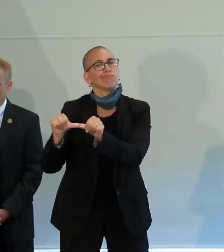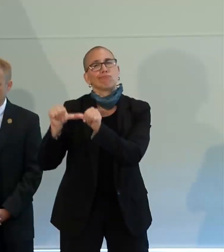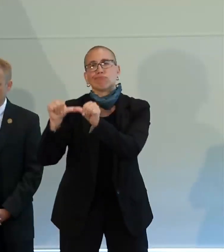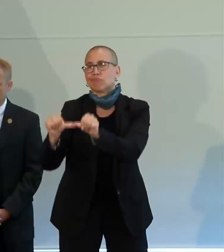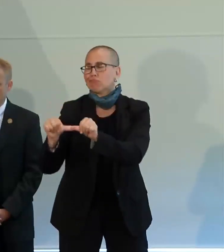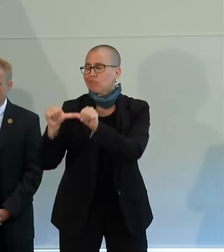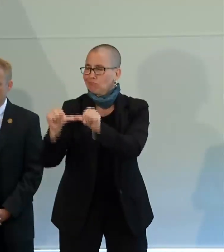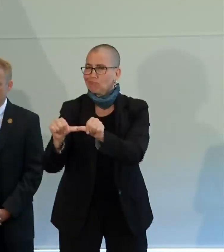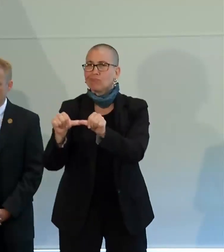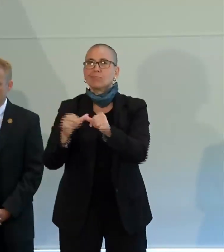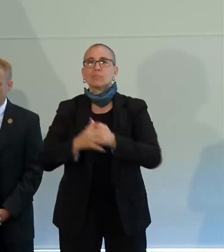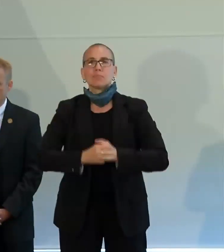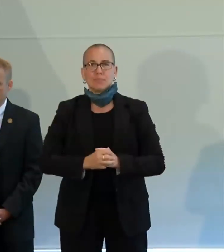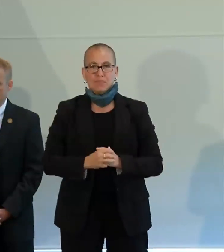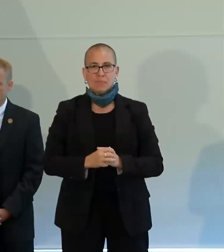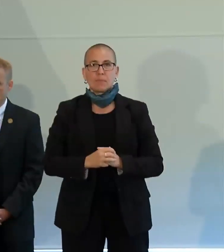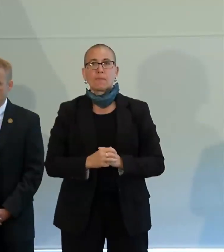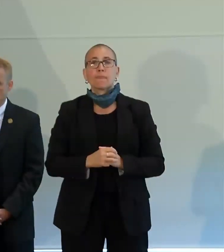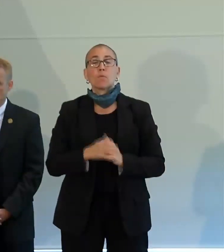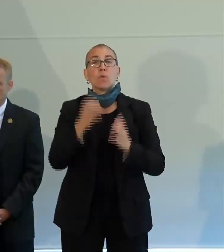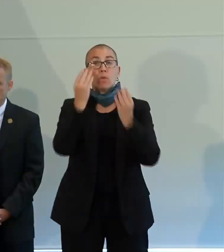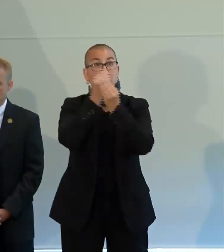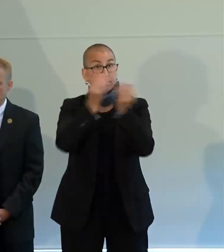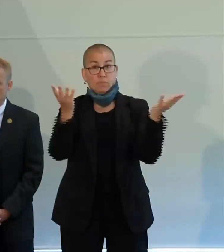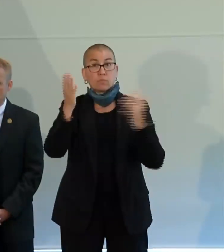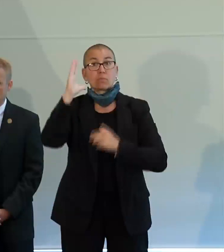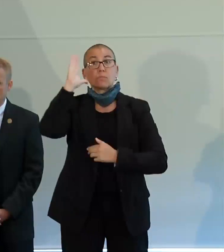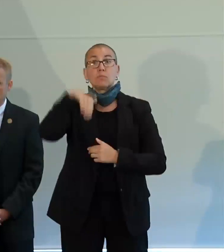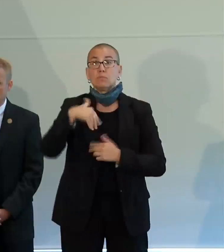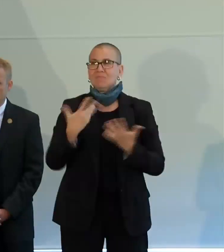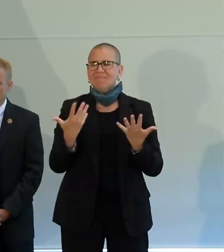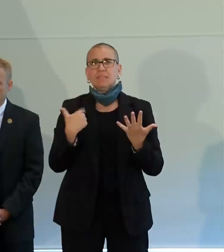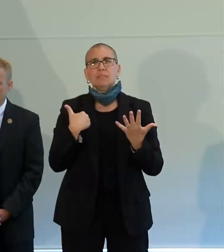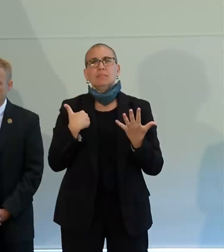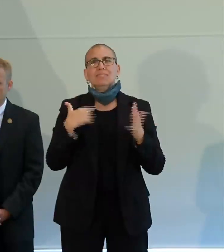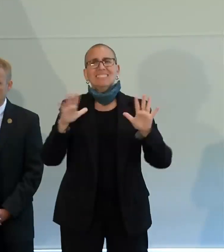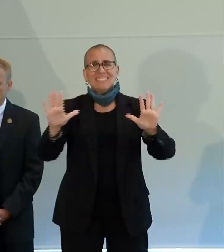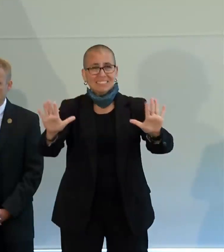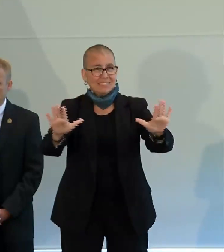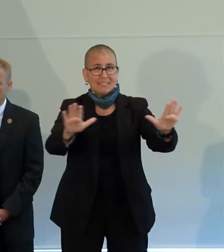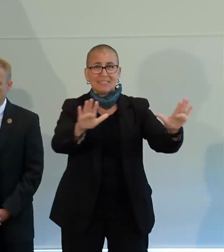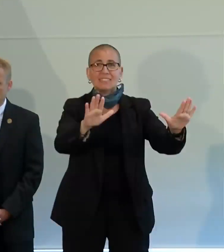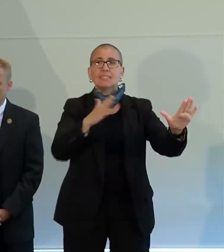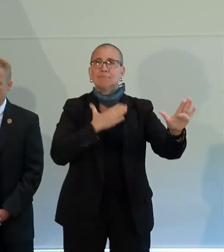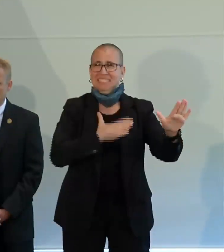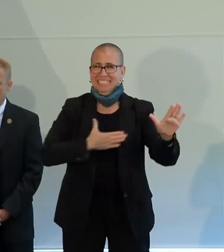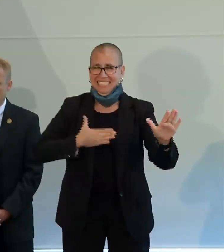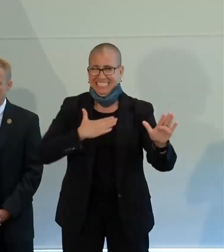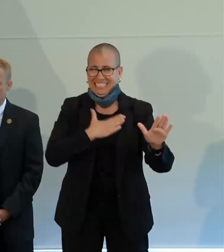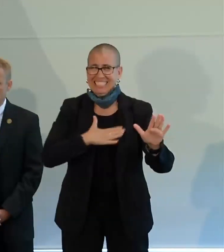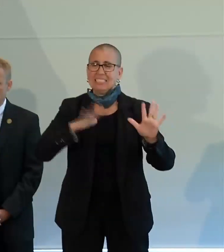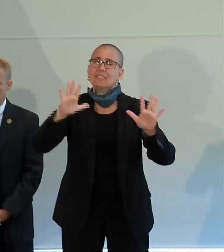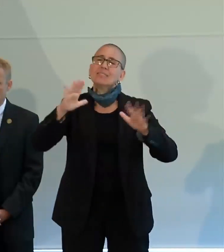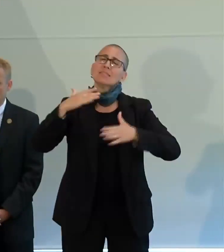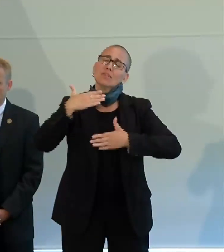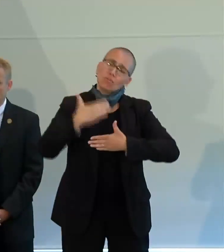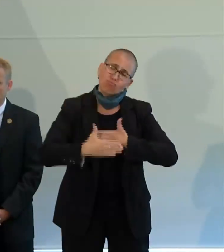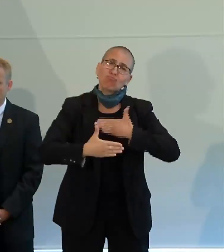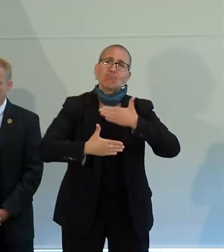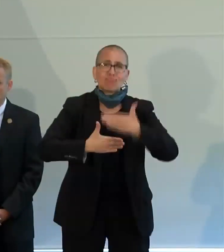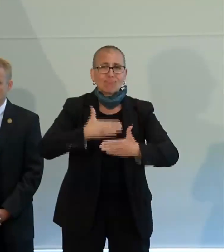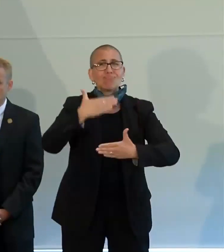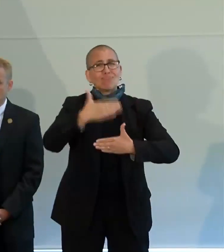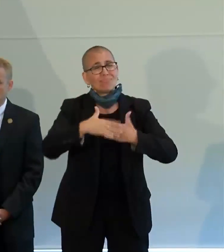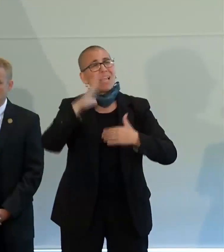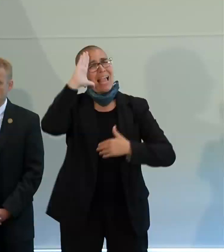also said that I know it's asking a lot of people to give us time, particularly people who have suffered for decades and